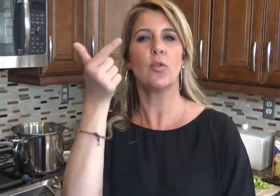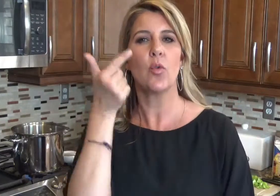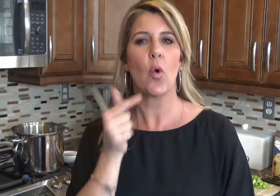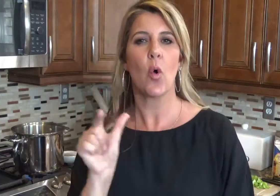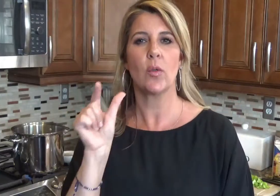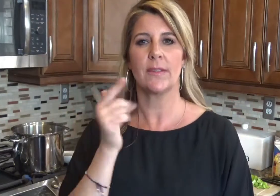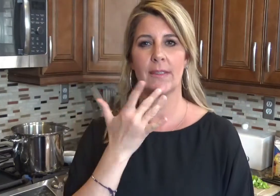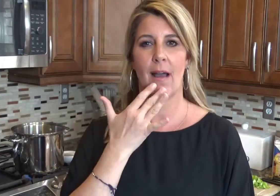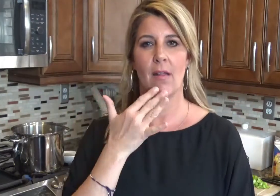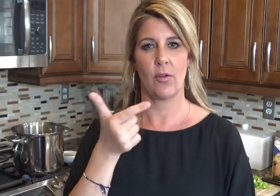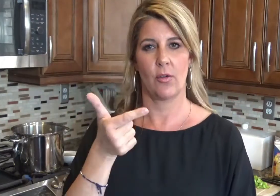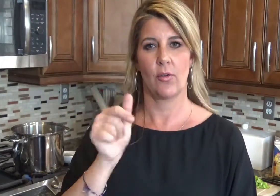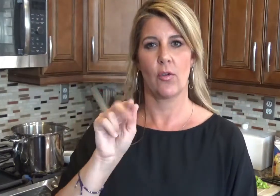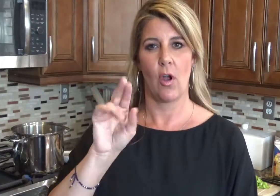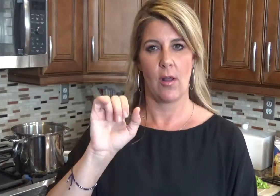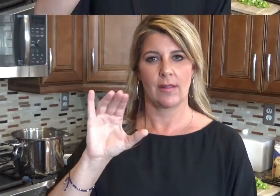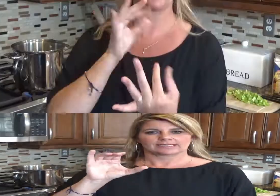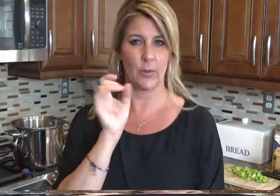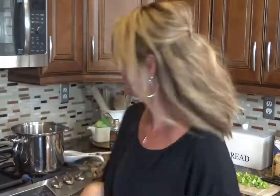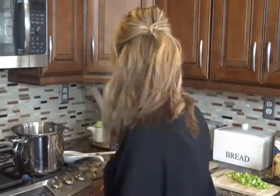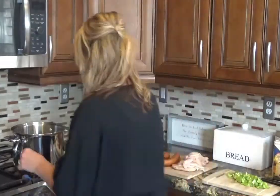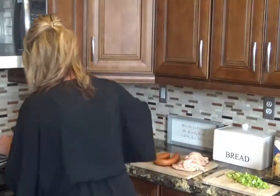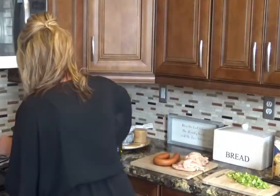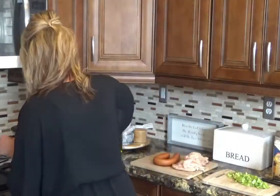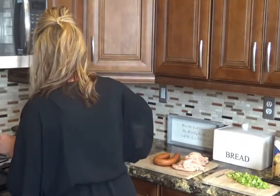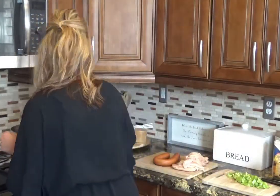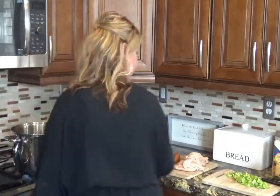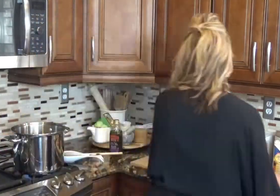you just want a light golden color.